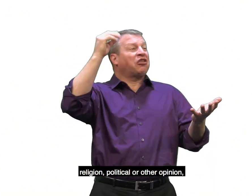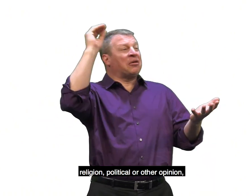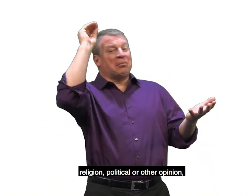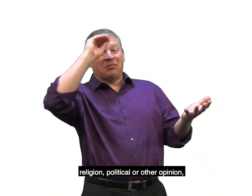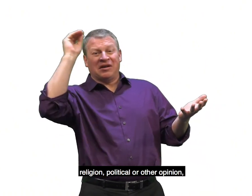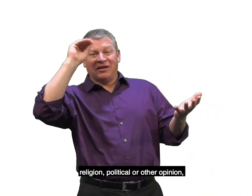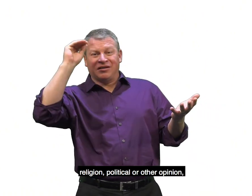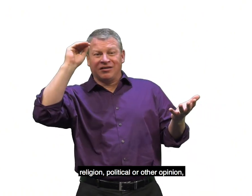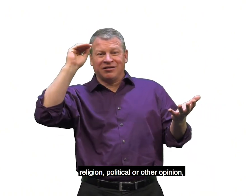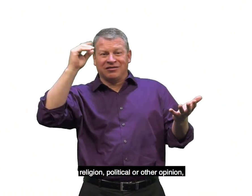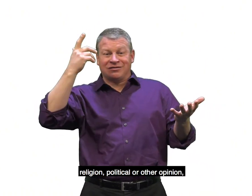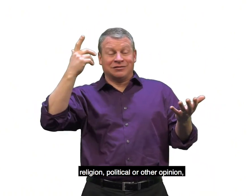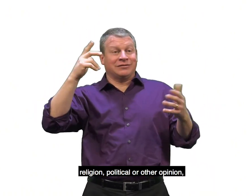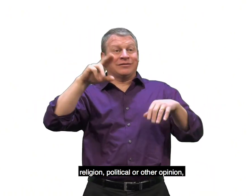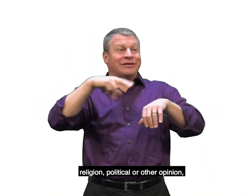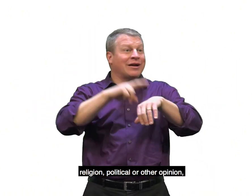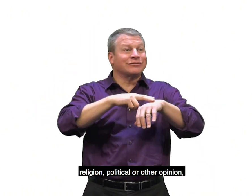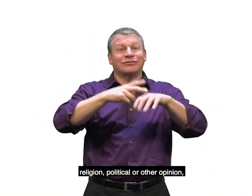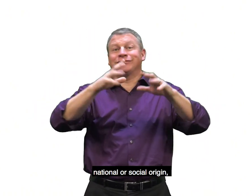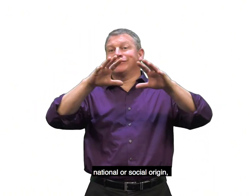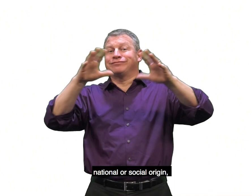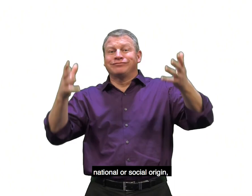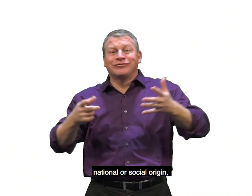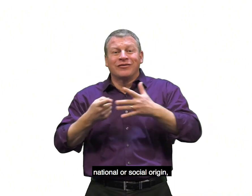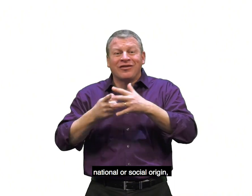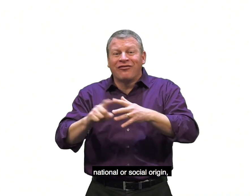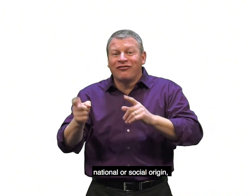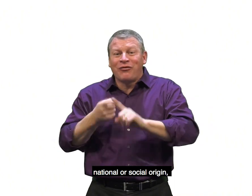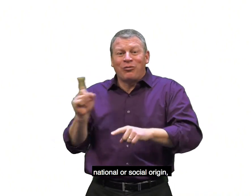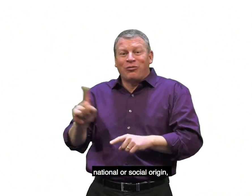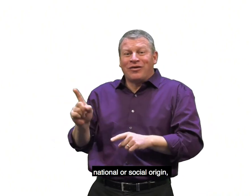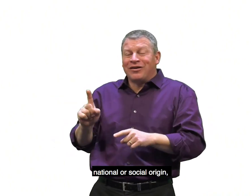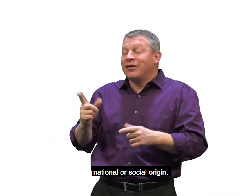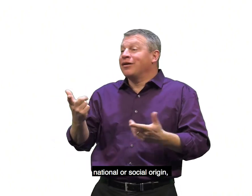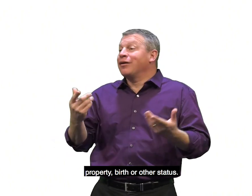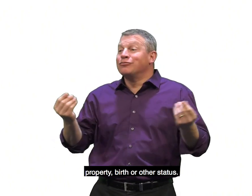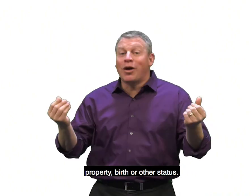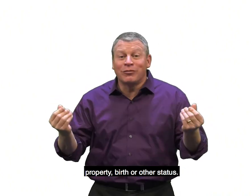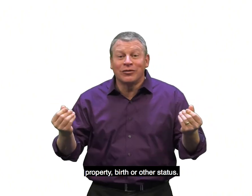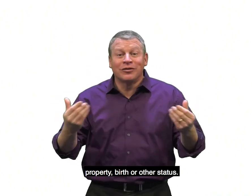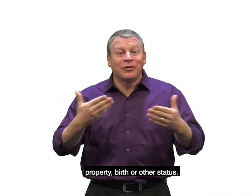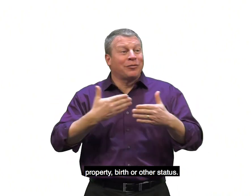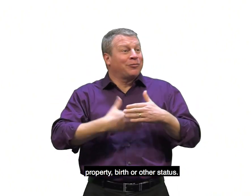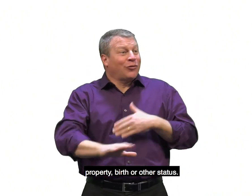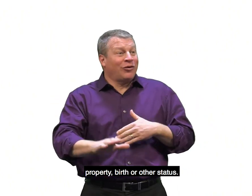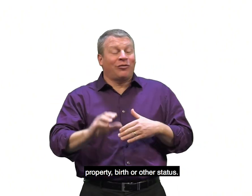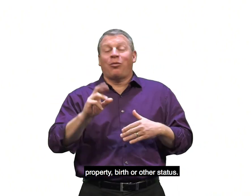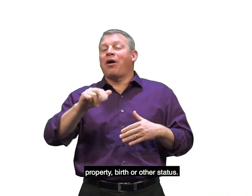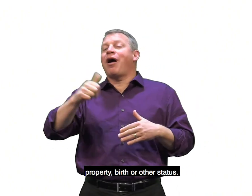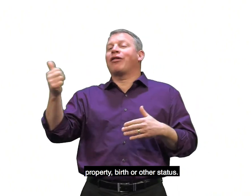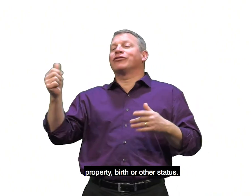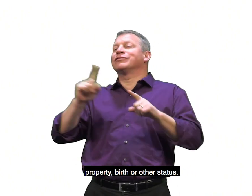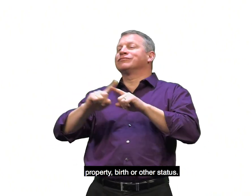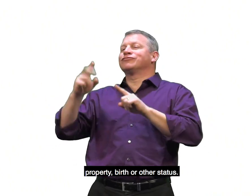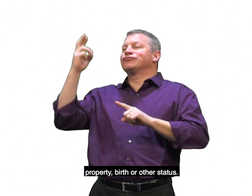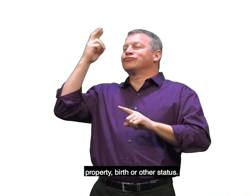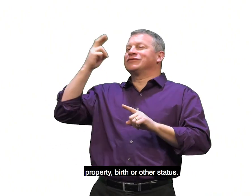political or other opinion, national or social origin, property, birth, or other